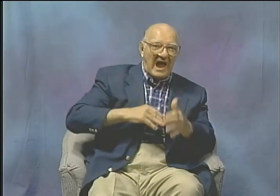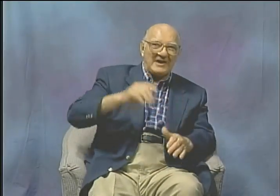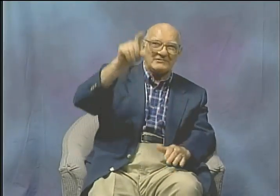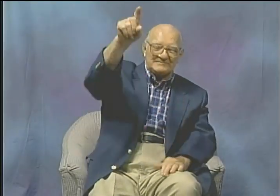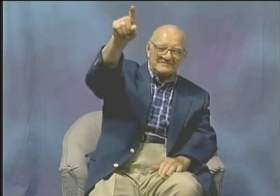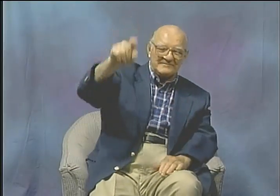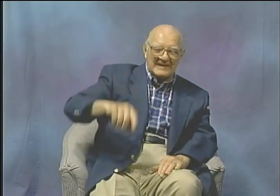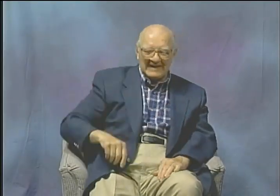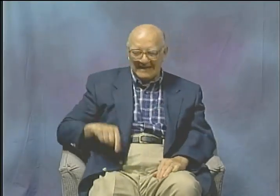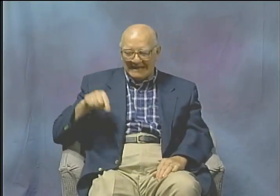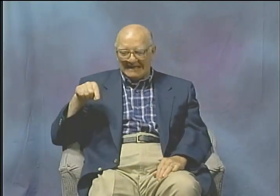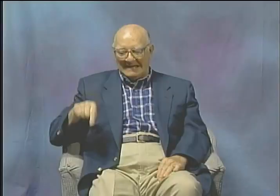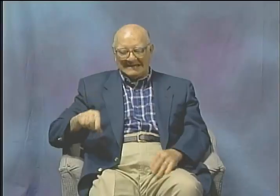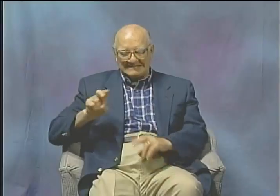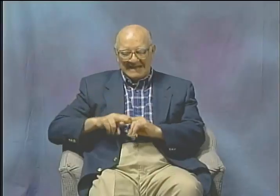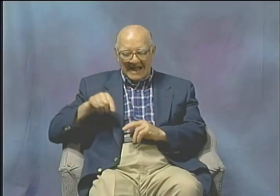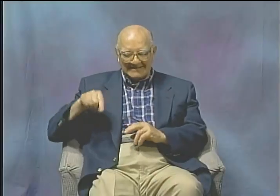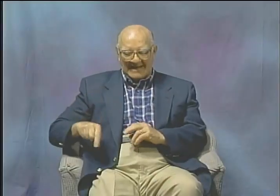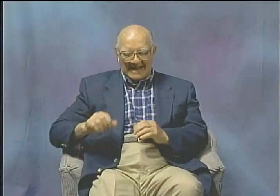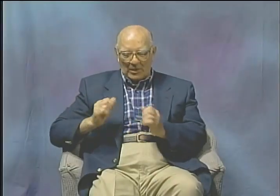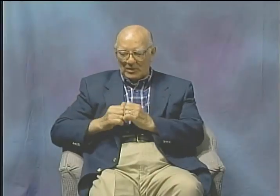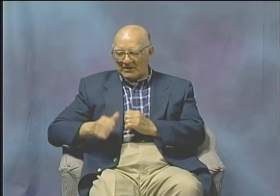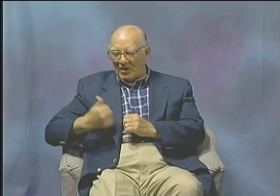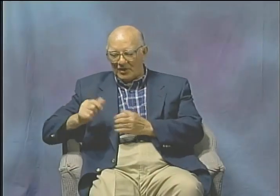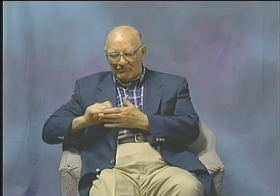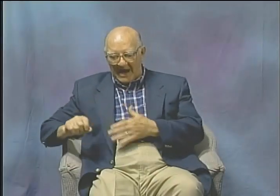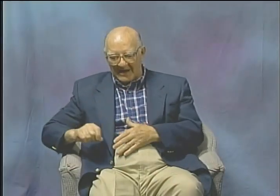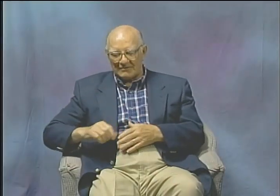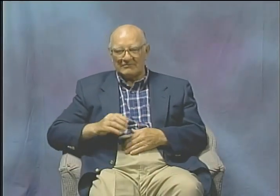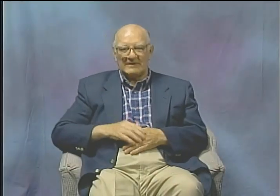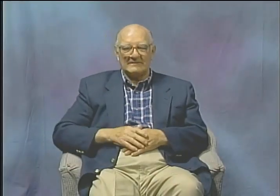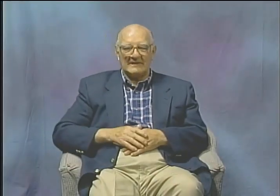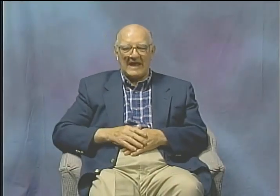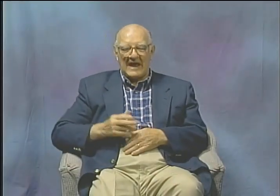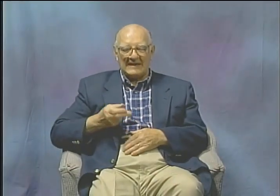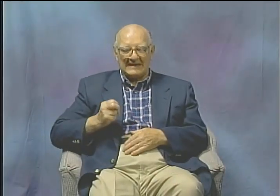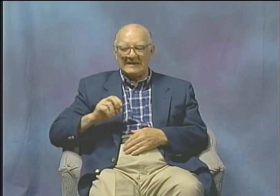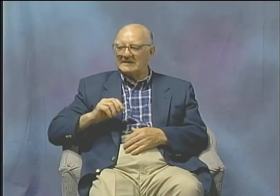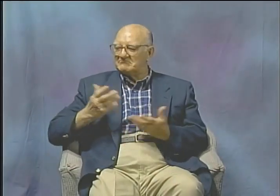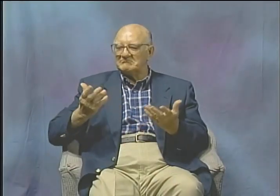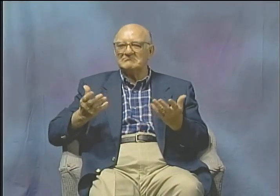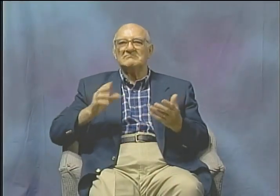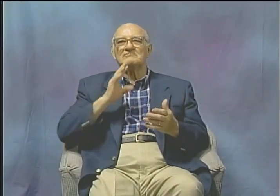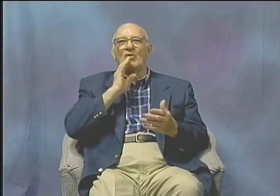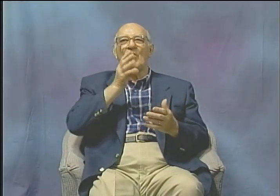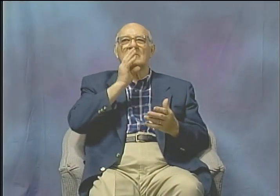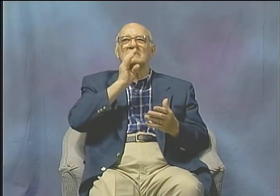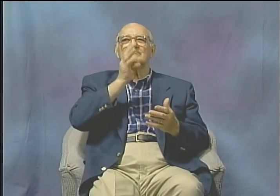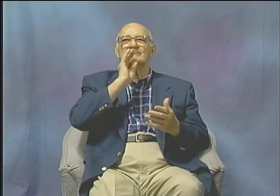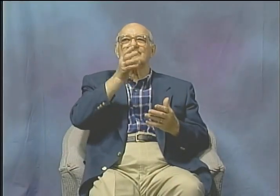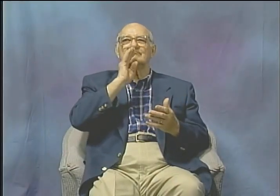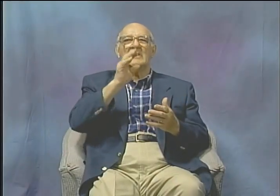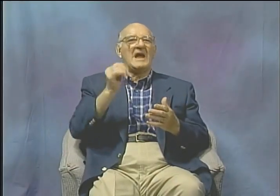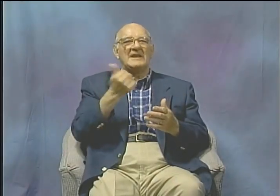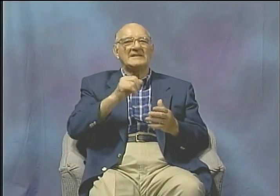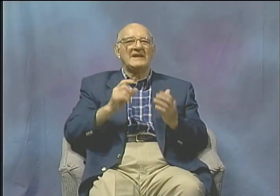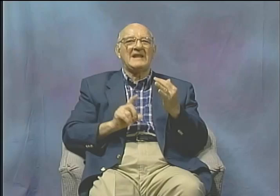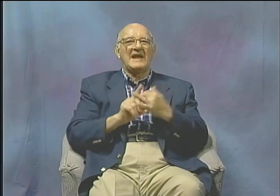rider. He sat there with other rider, and he talked anything that came